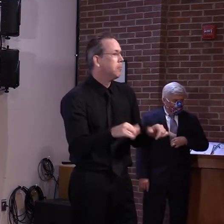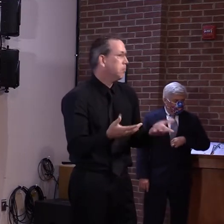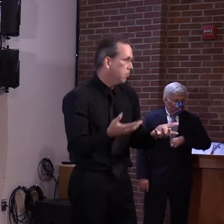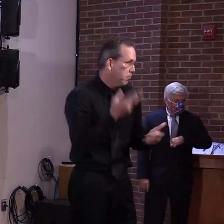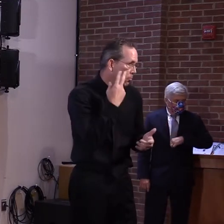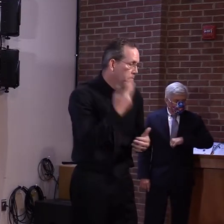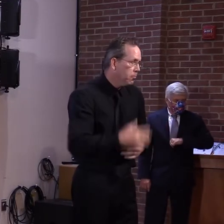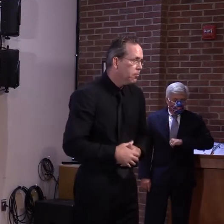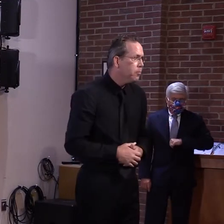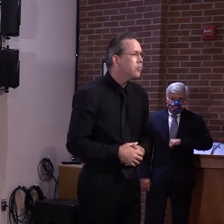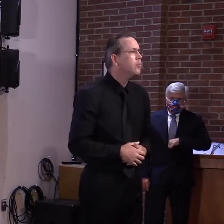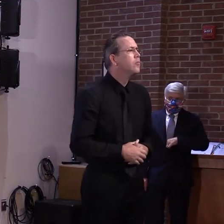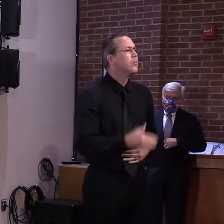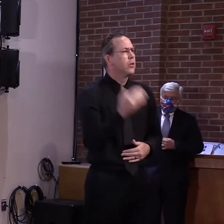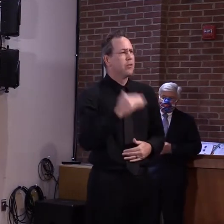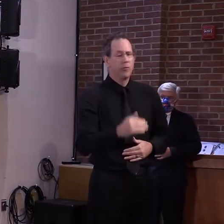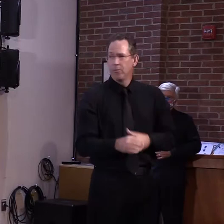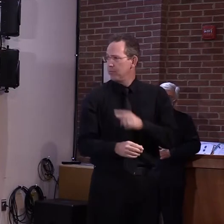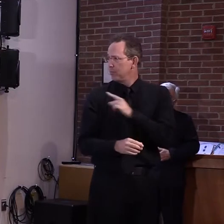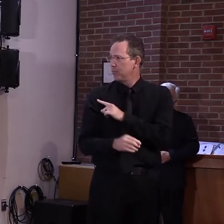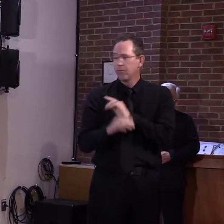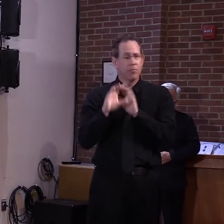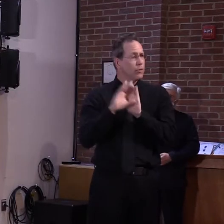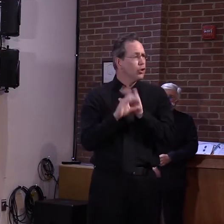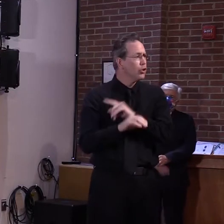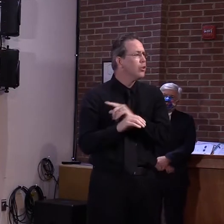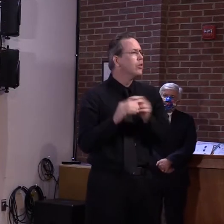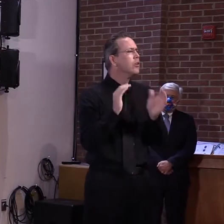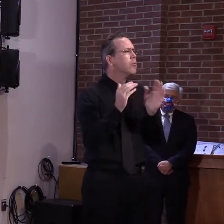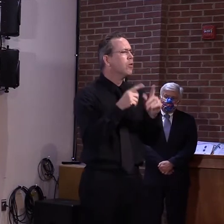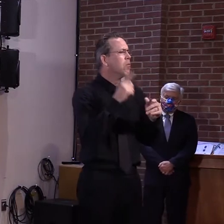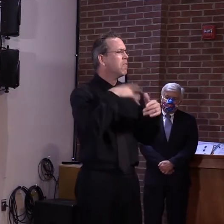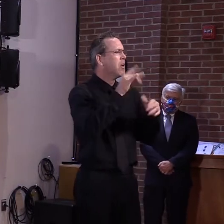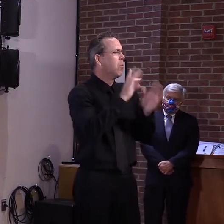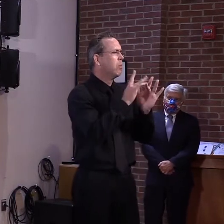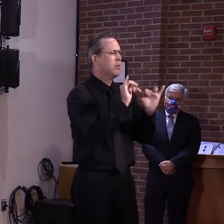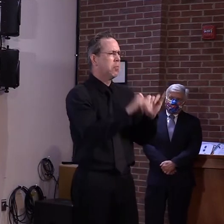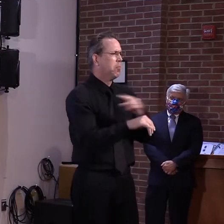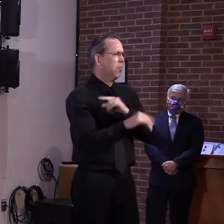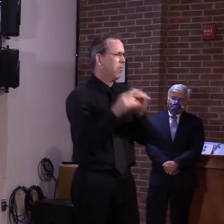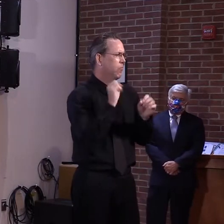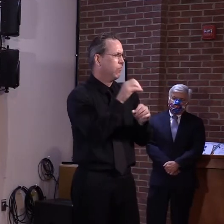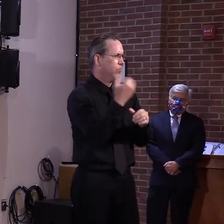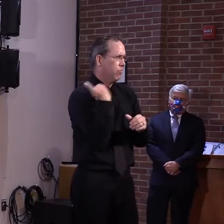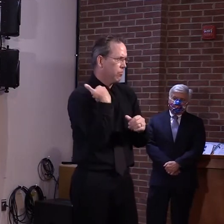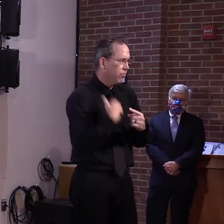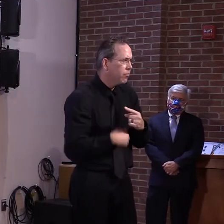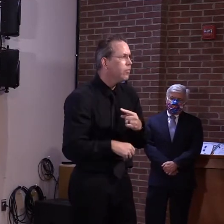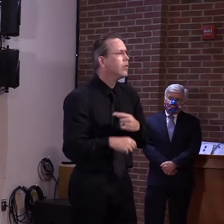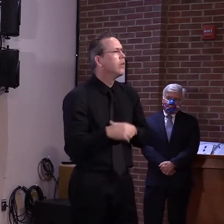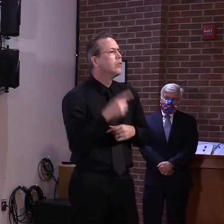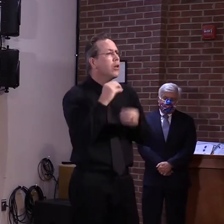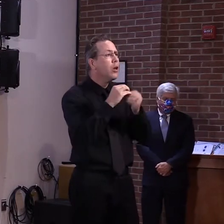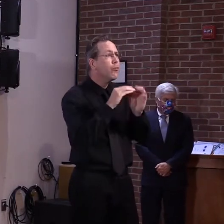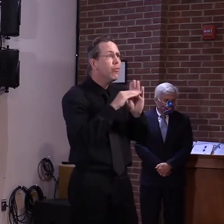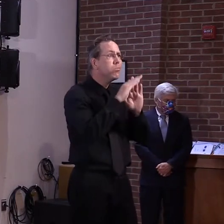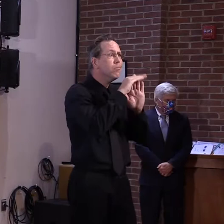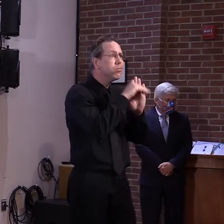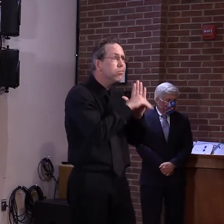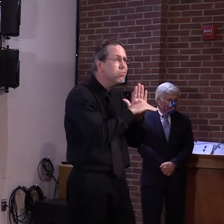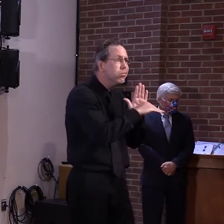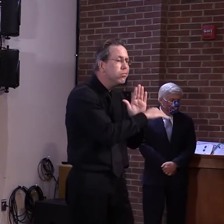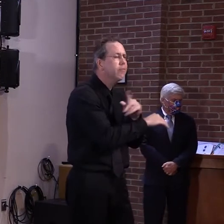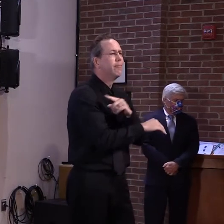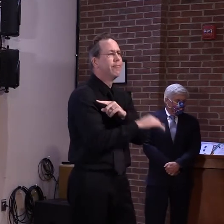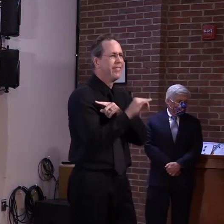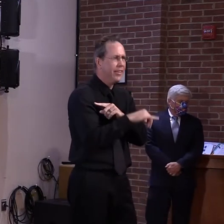want to spend more time here that basically all of these indicators are moving in the right direction. You see that tests have increased month over month. You see that